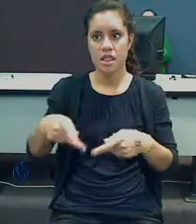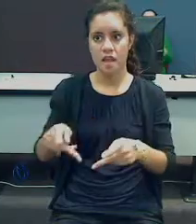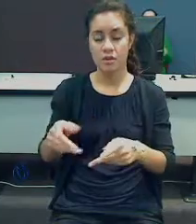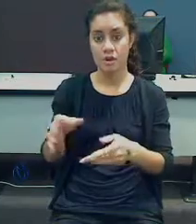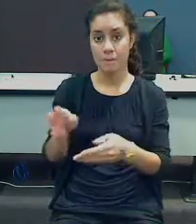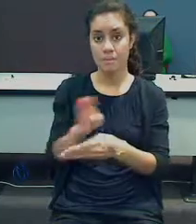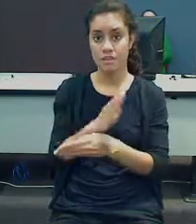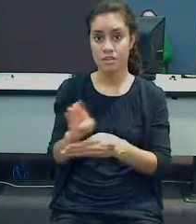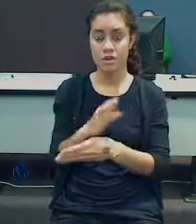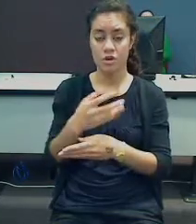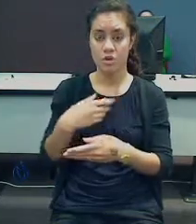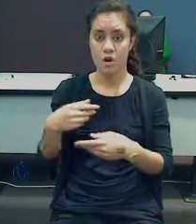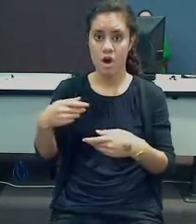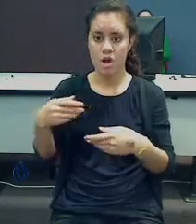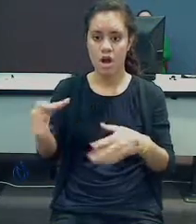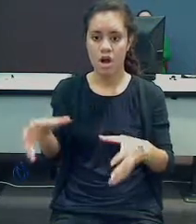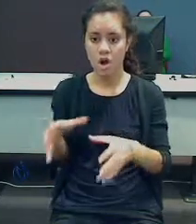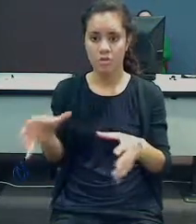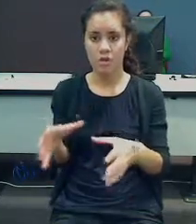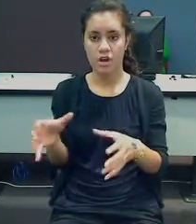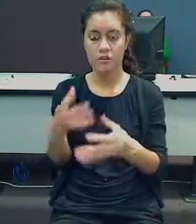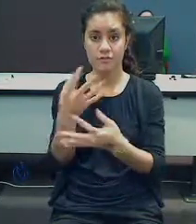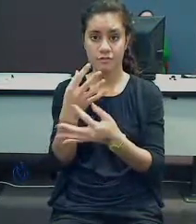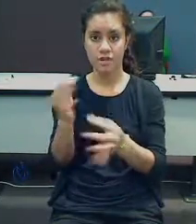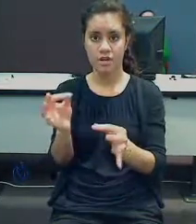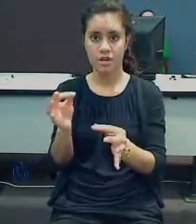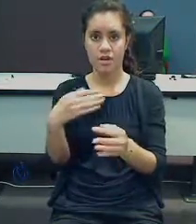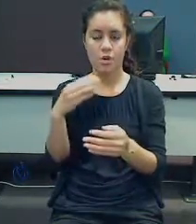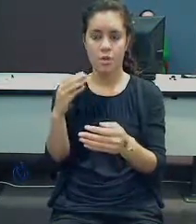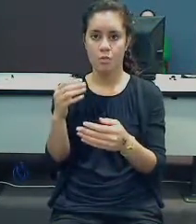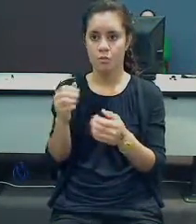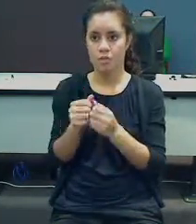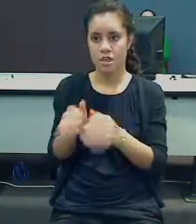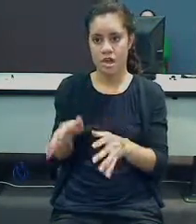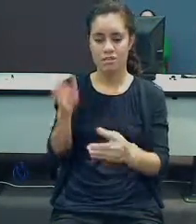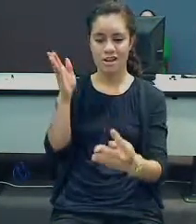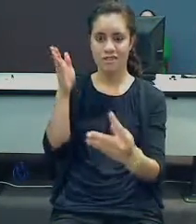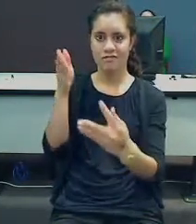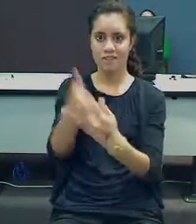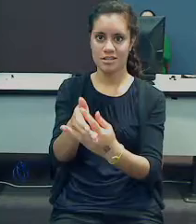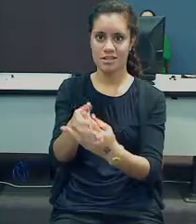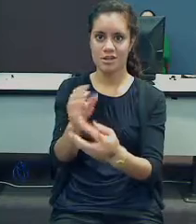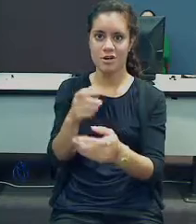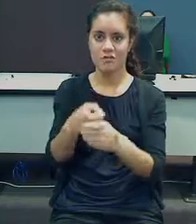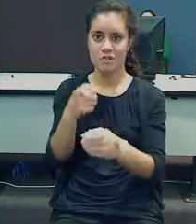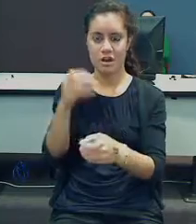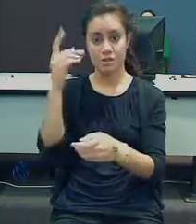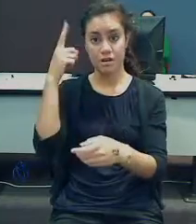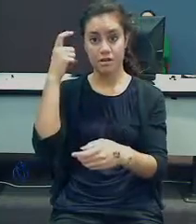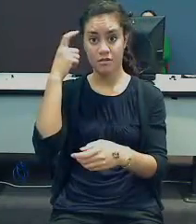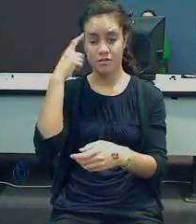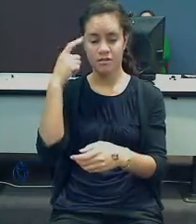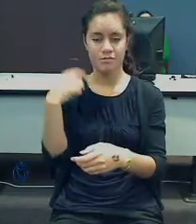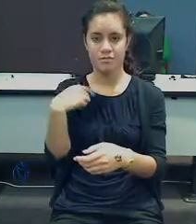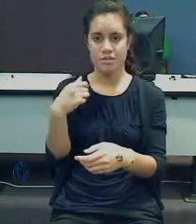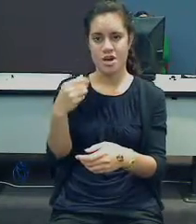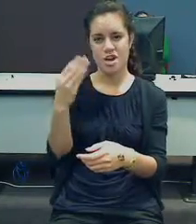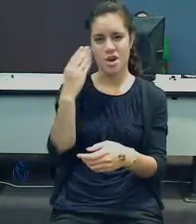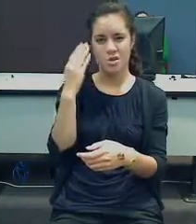without any type of intervention from government. Now we know that that doesn't exist in its pure form. There's always